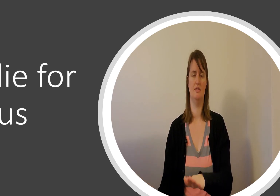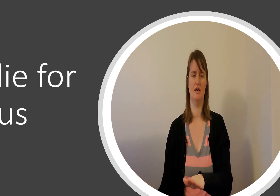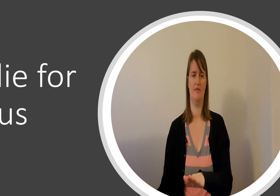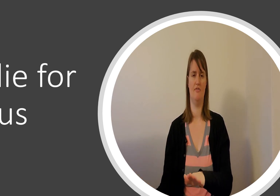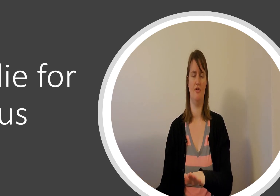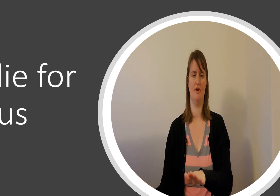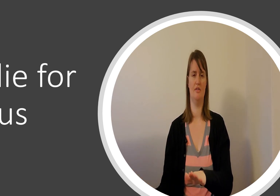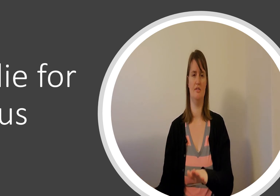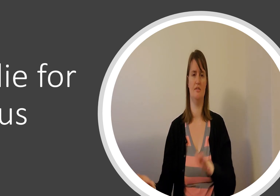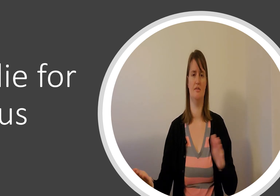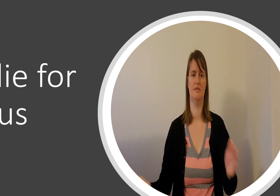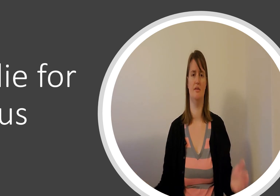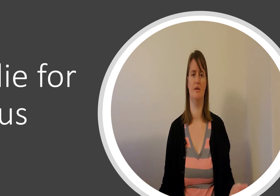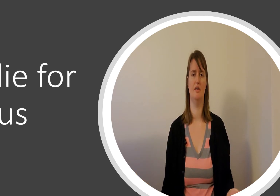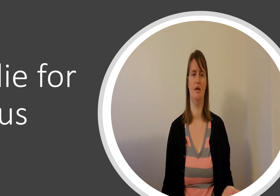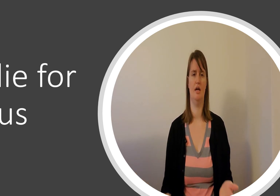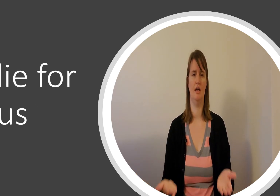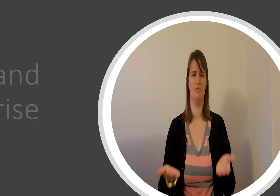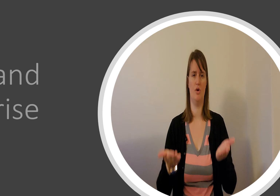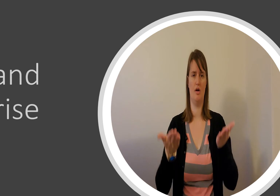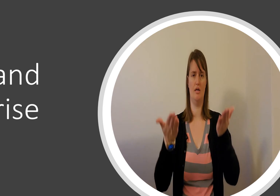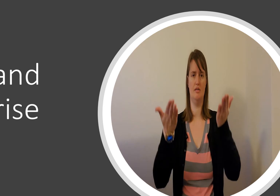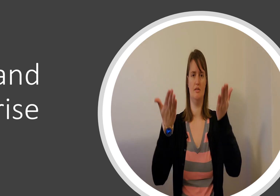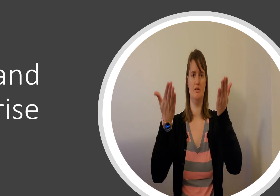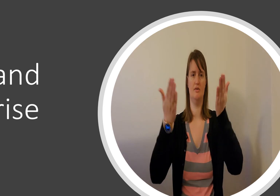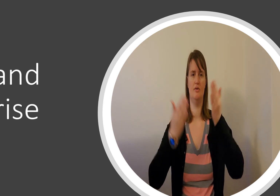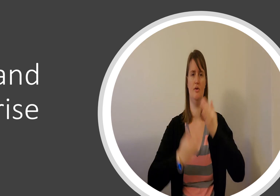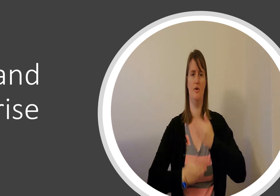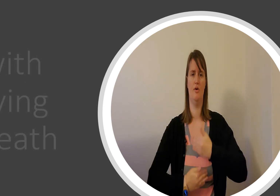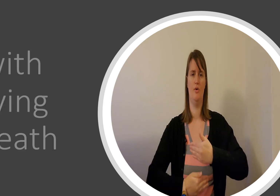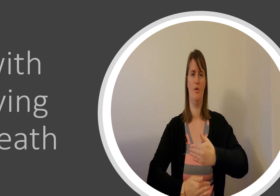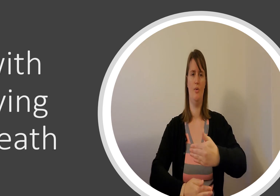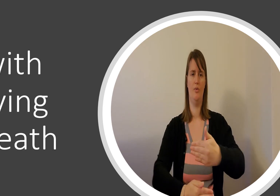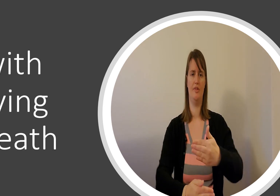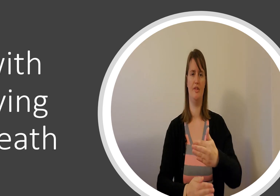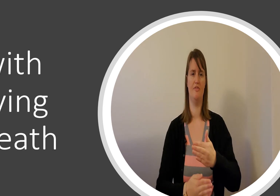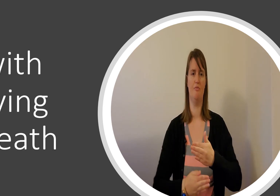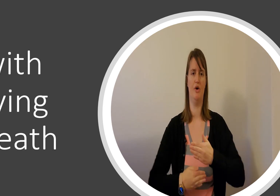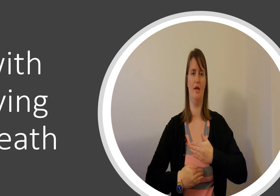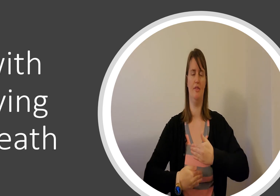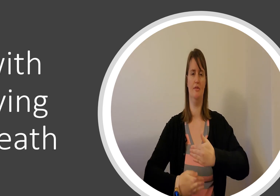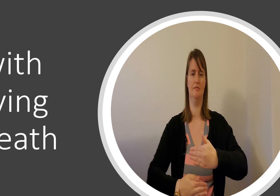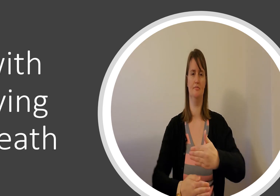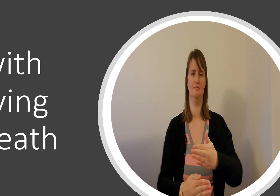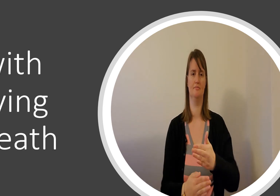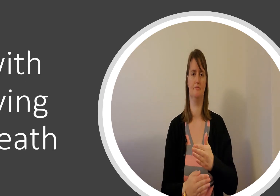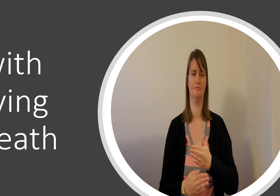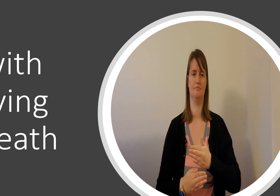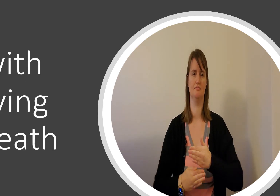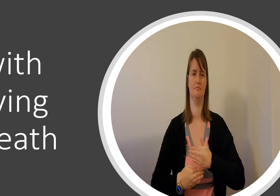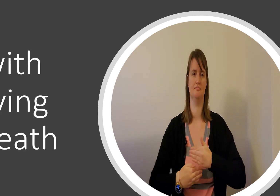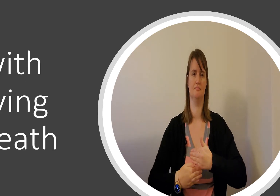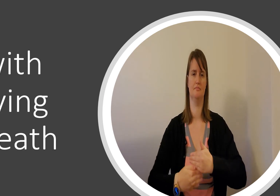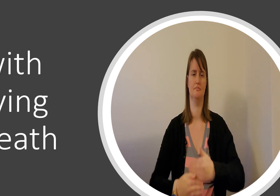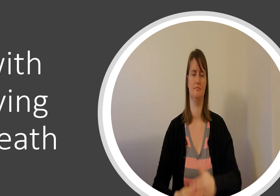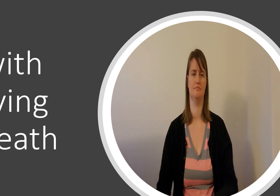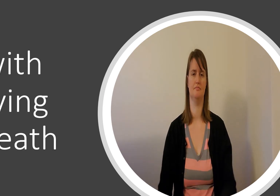to die for us and rise with living breath.